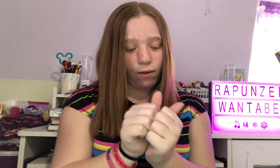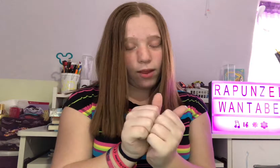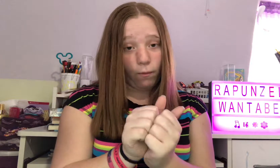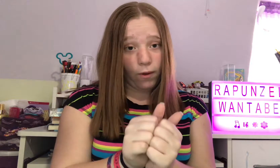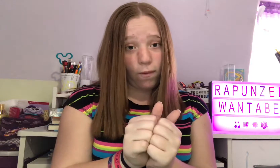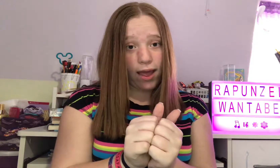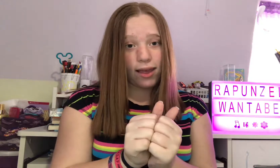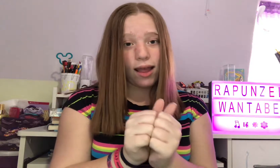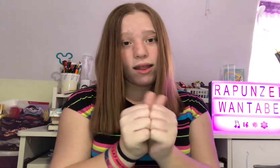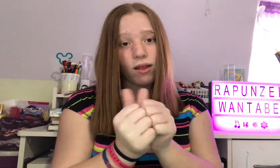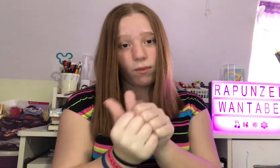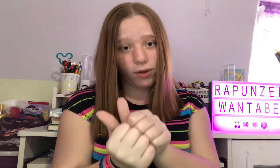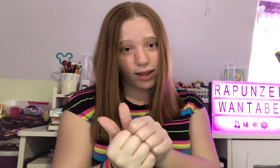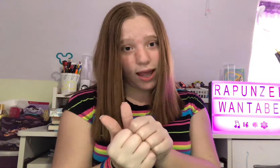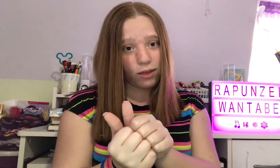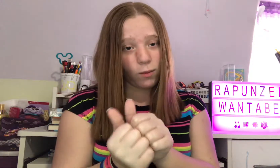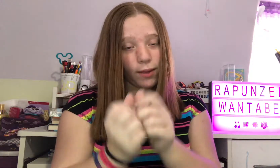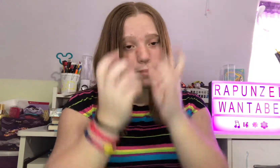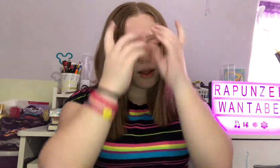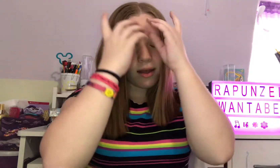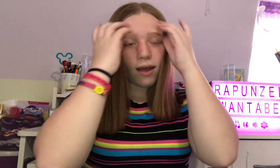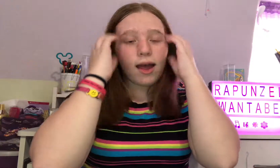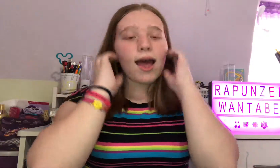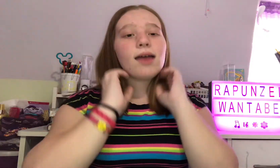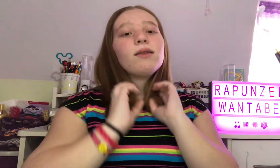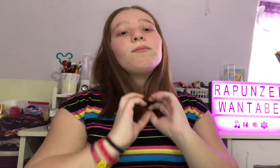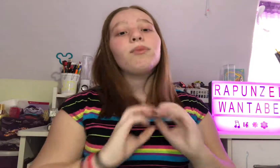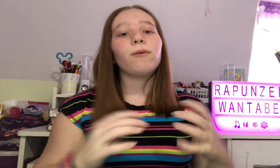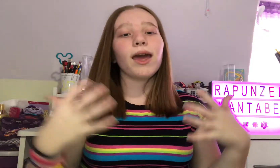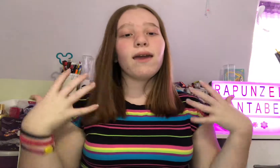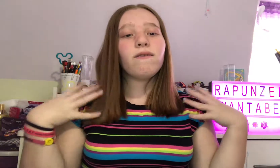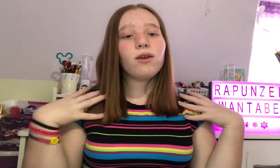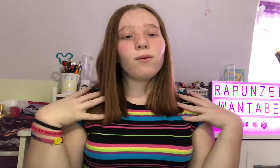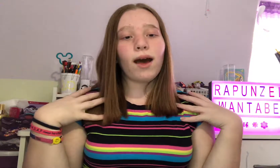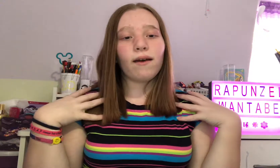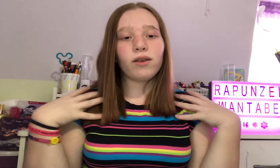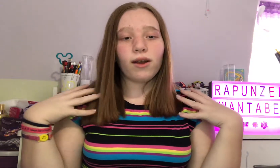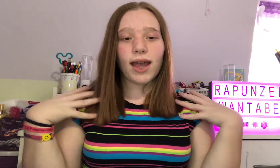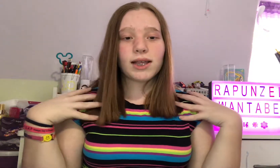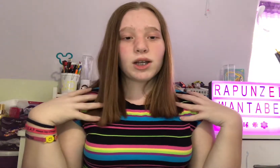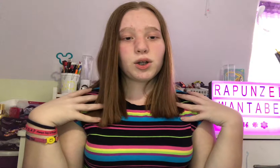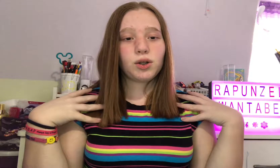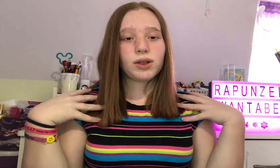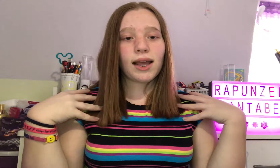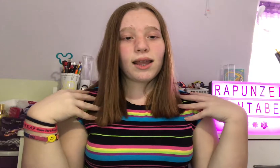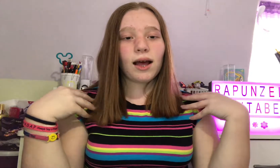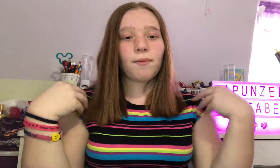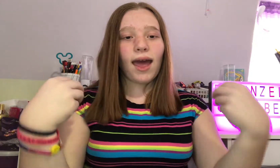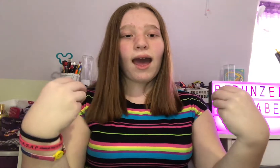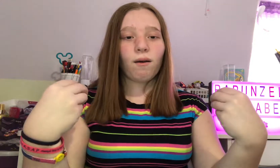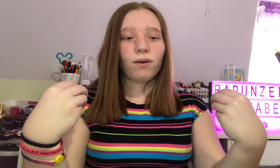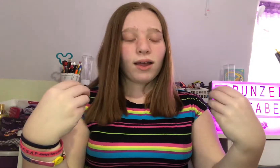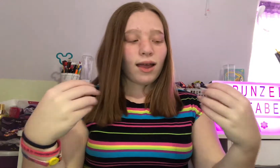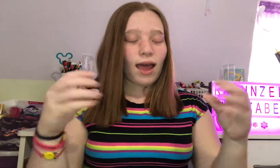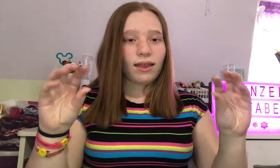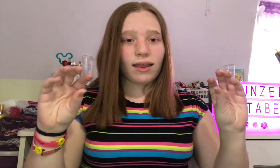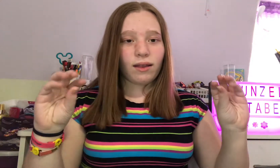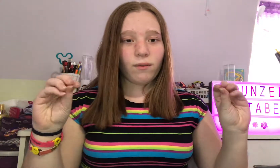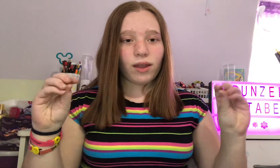be in one way, and then you'll put it the other way. And then brave, you have your hands on your shoulders, and you come out. And then when you